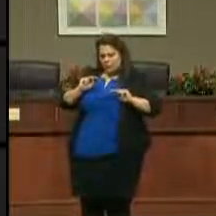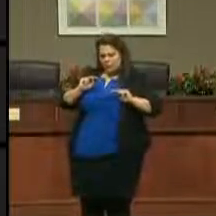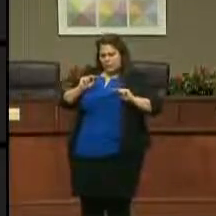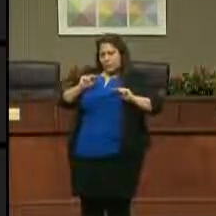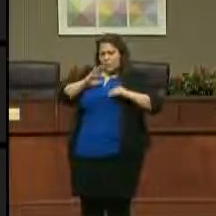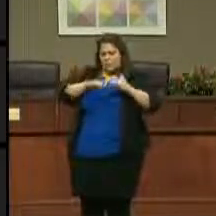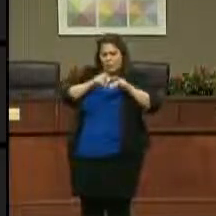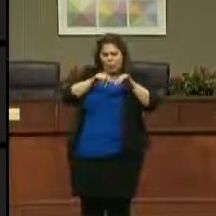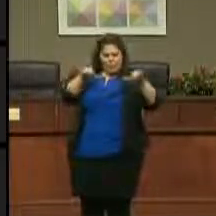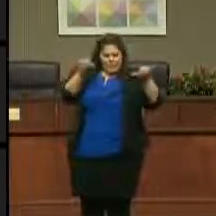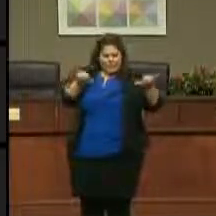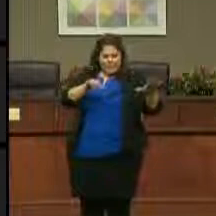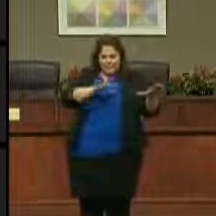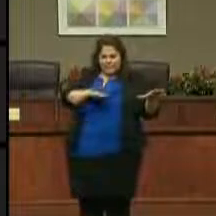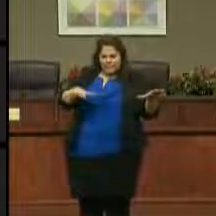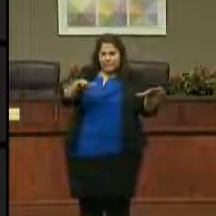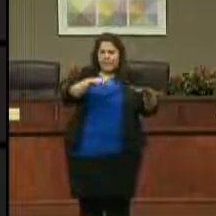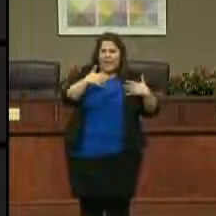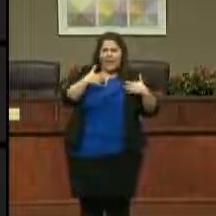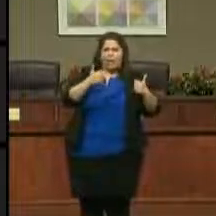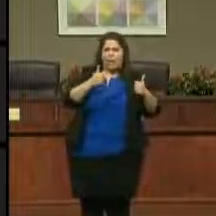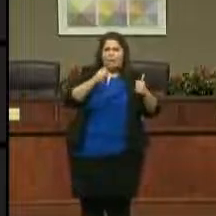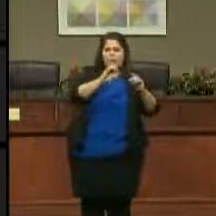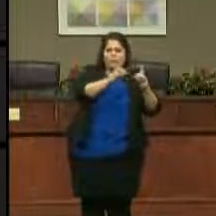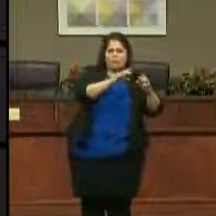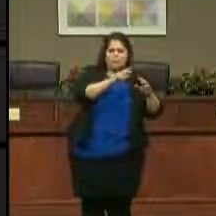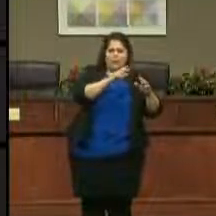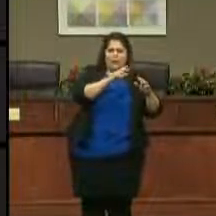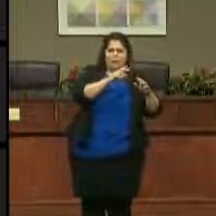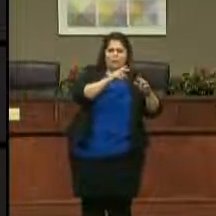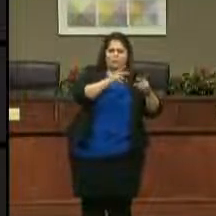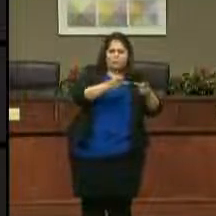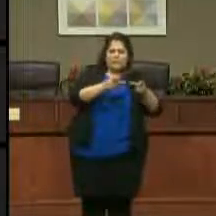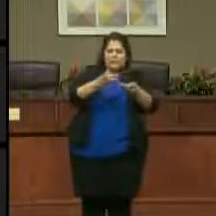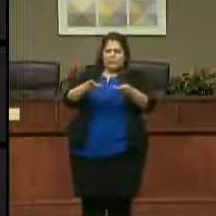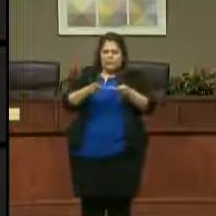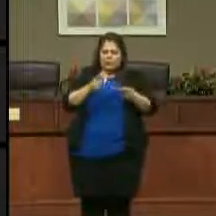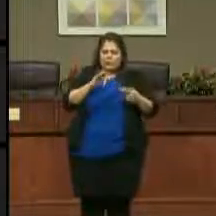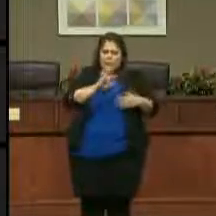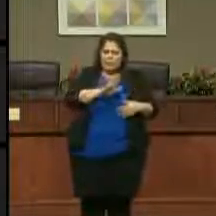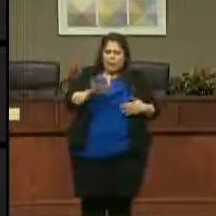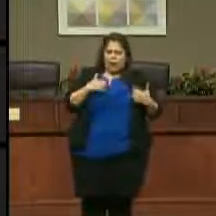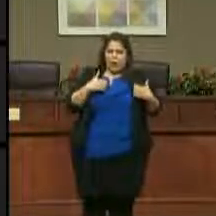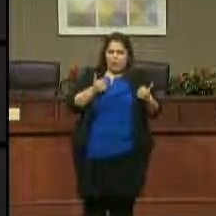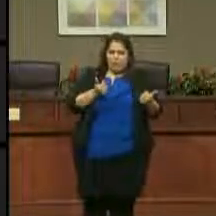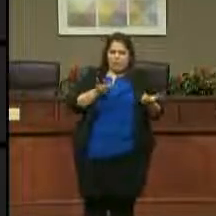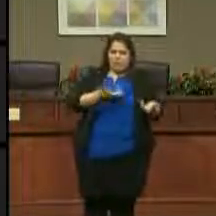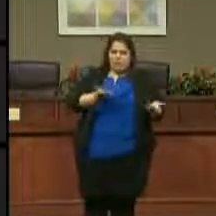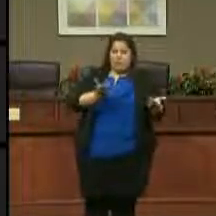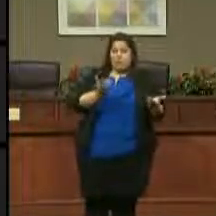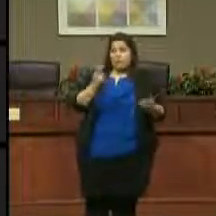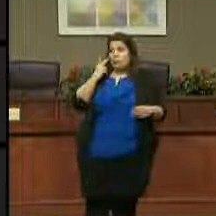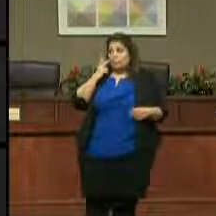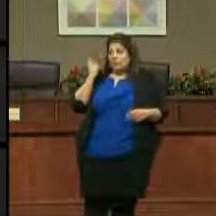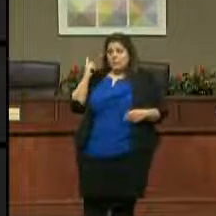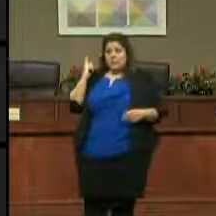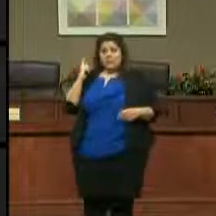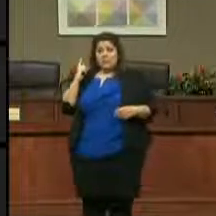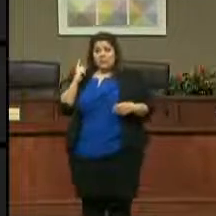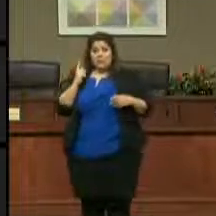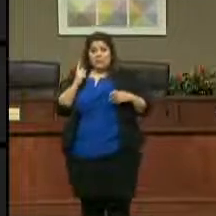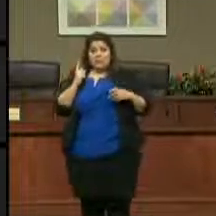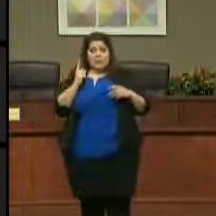health systems. And with that is to say that although we have an increase in the number of cases